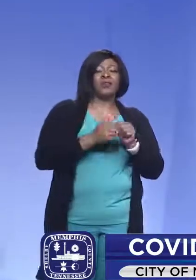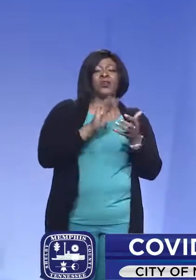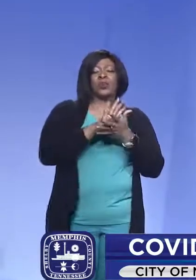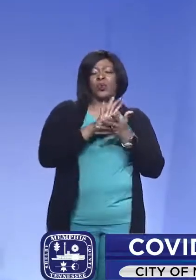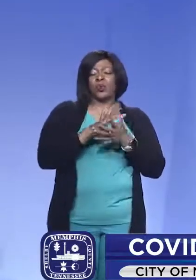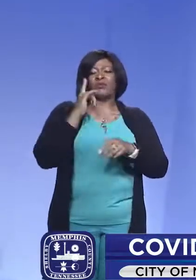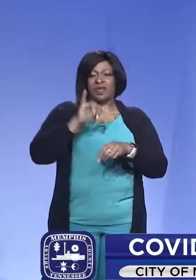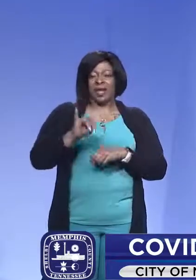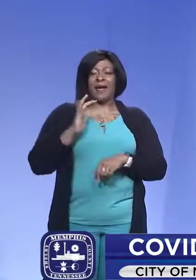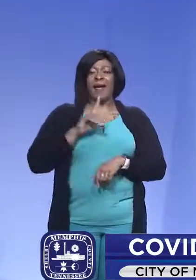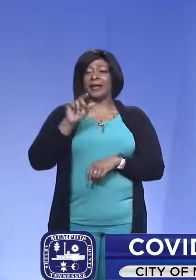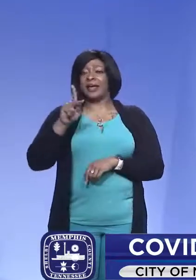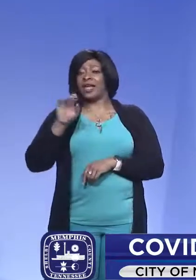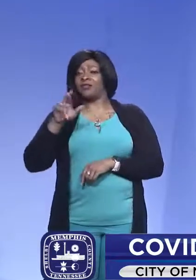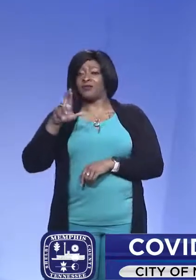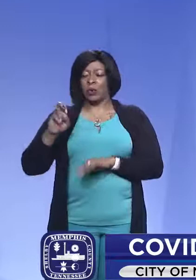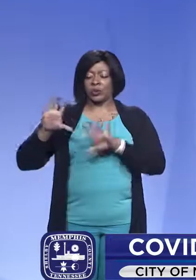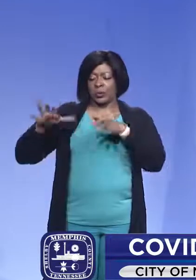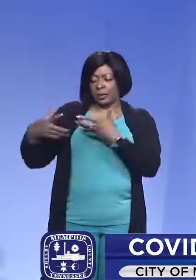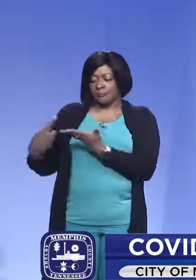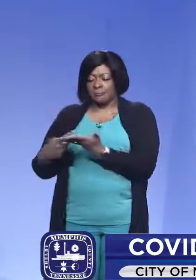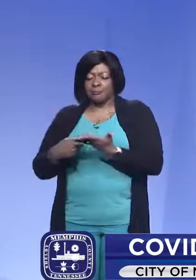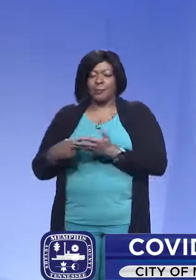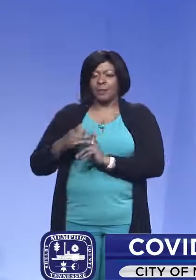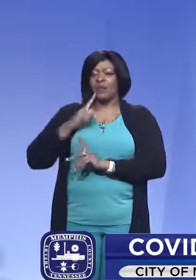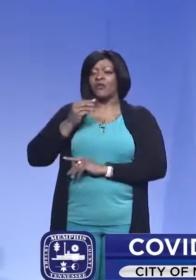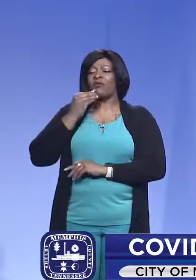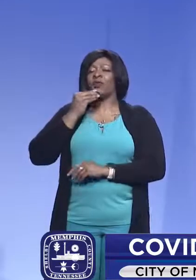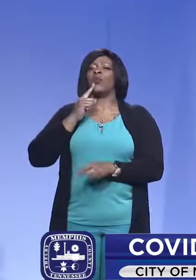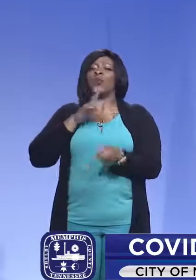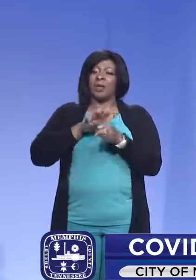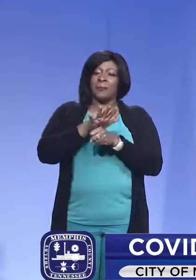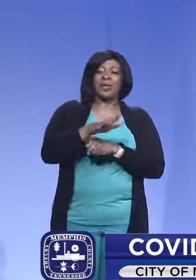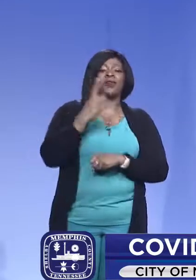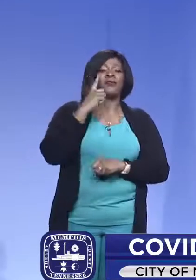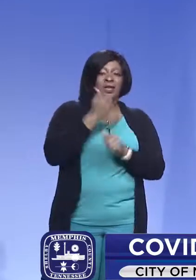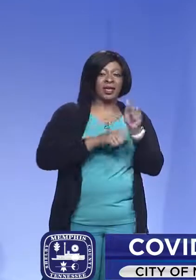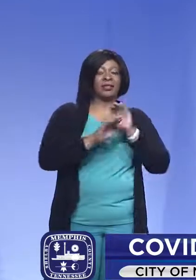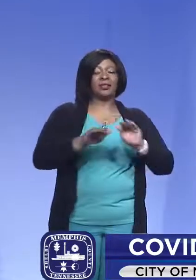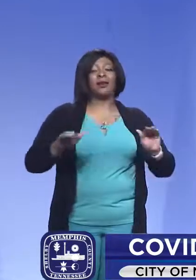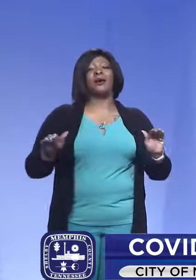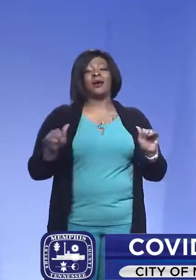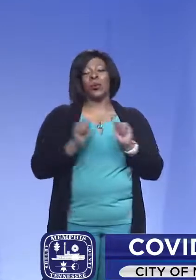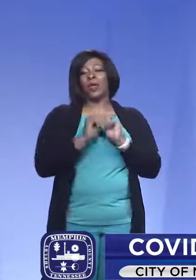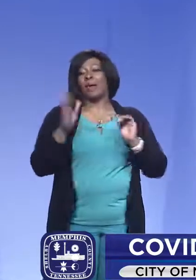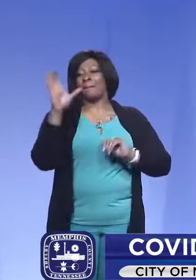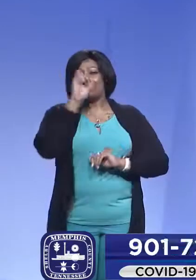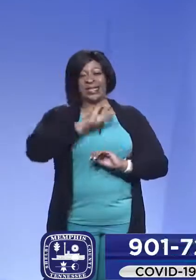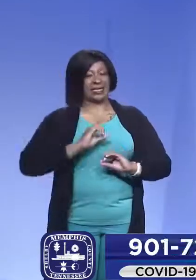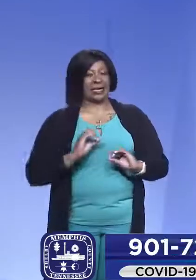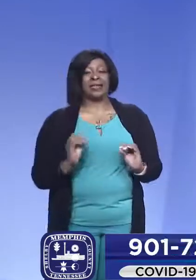that, our task force came together and made sure that food was readily available for every child without skipping a beat.